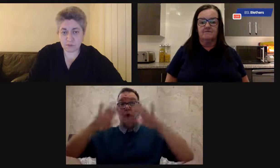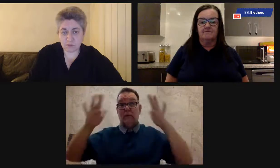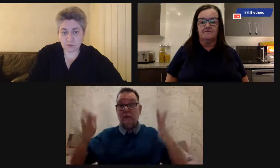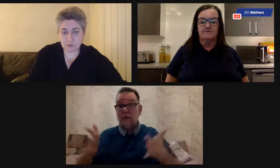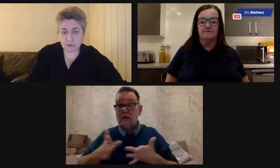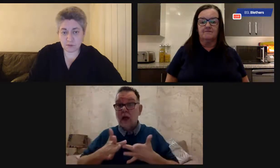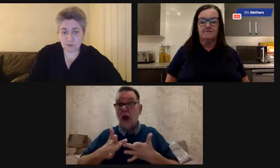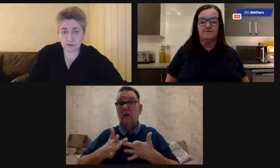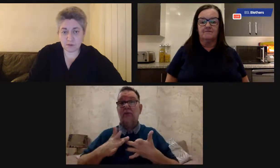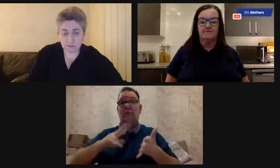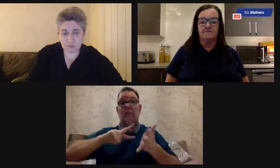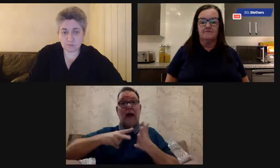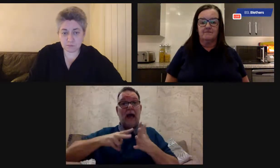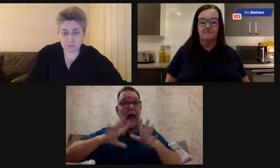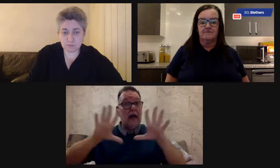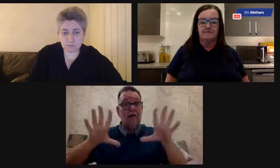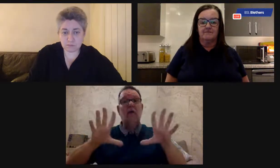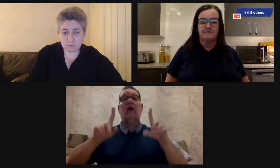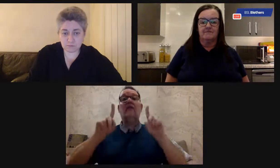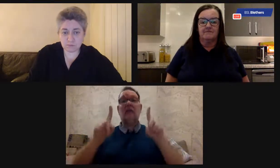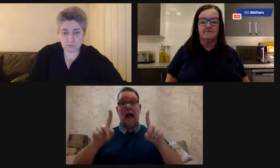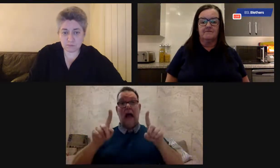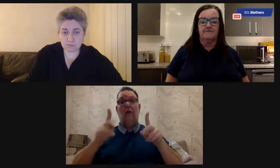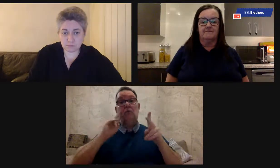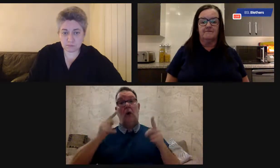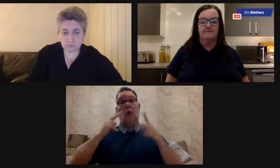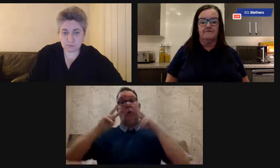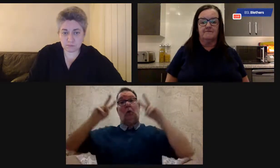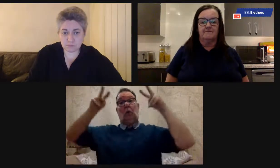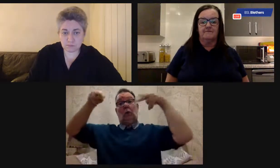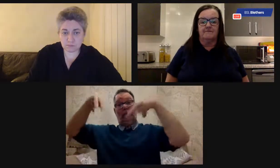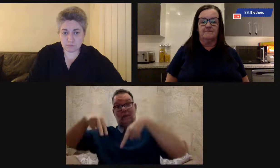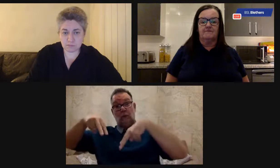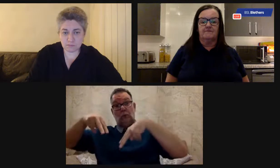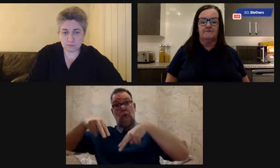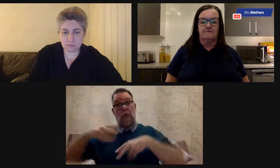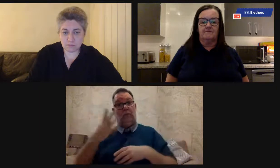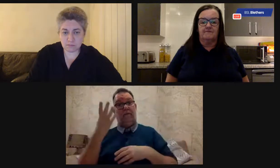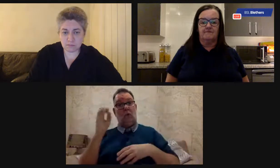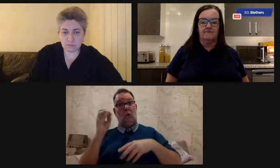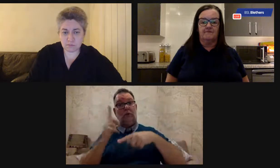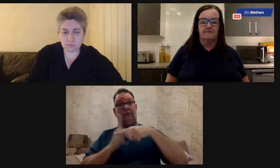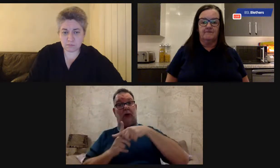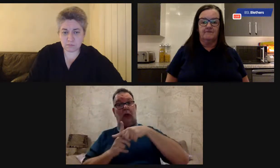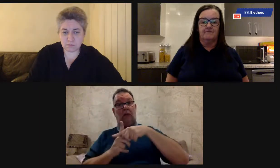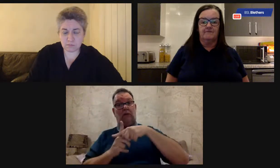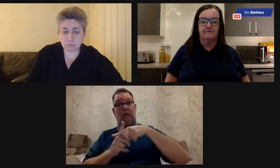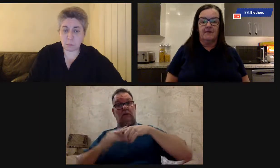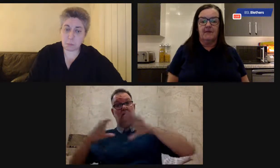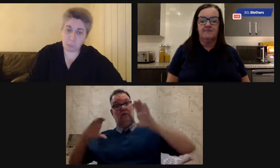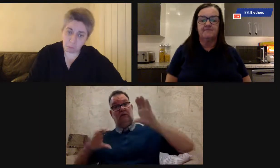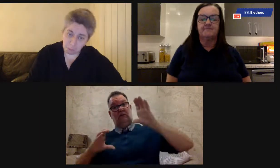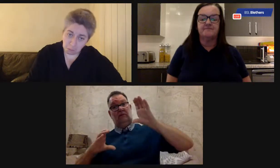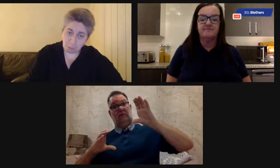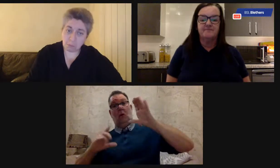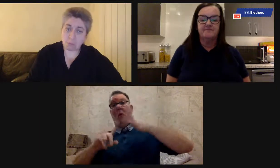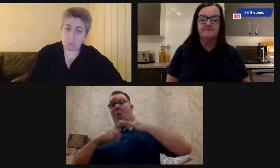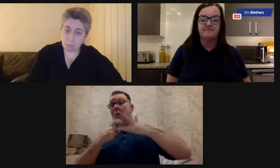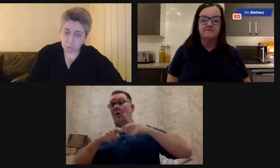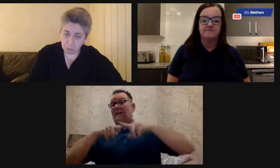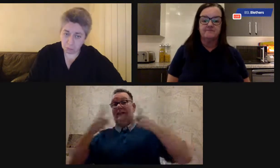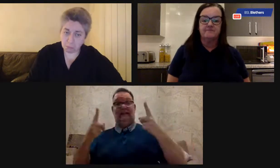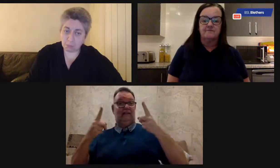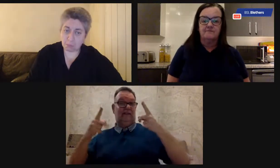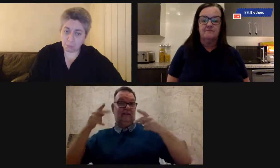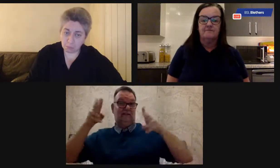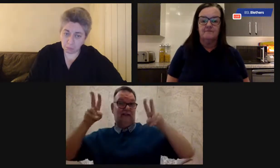up their time as well, and things have been settled. So when we look into the 40 plus,